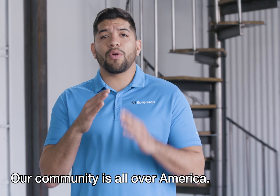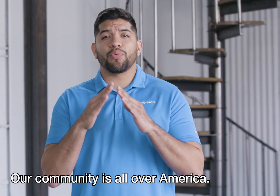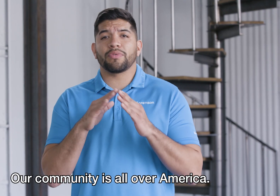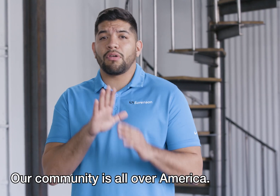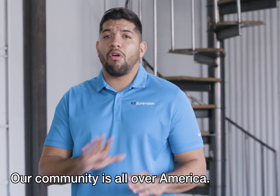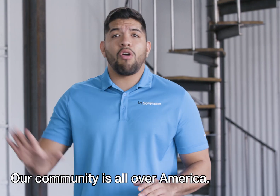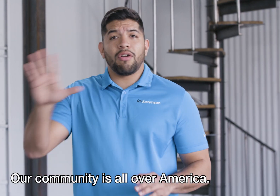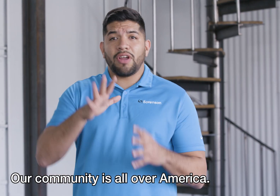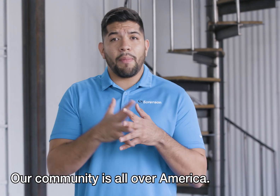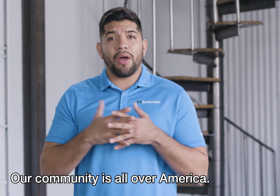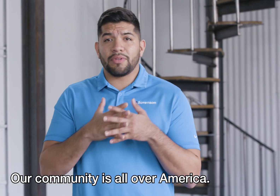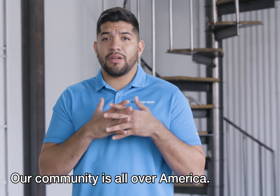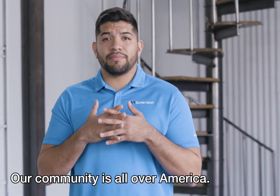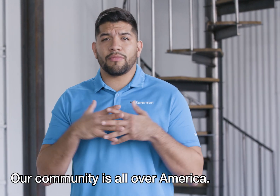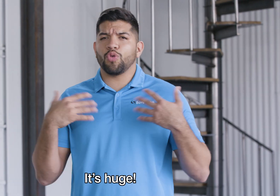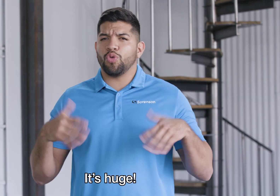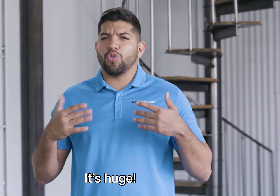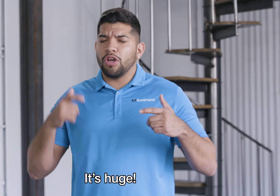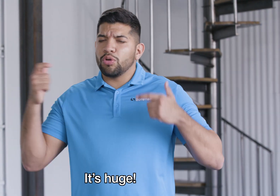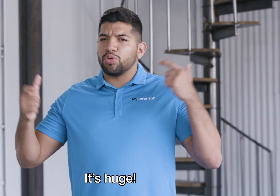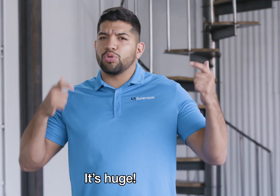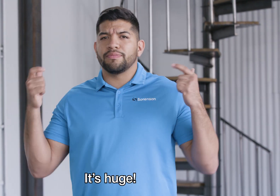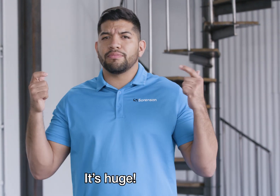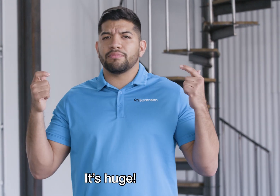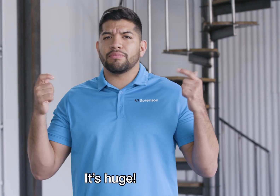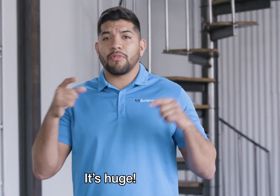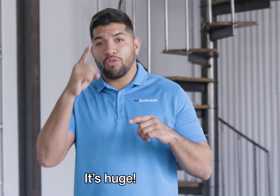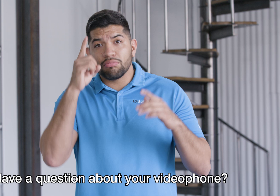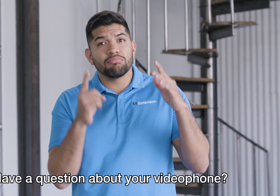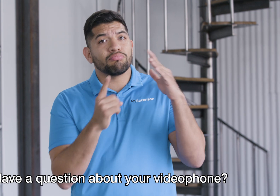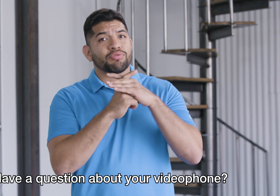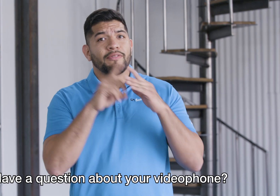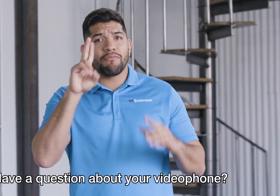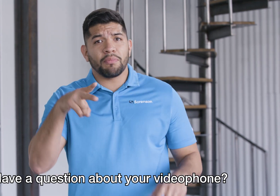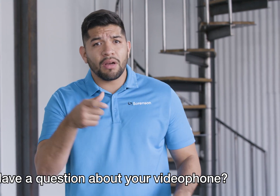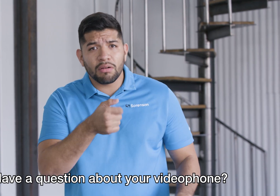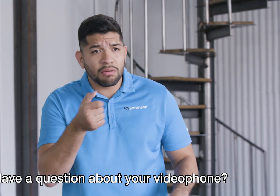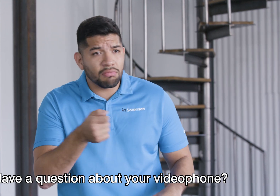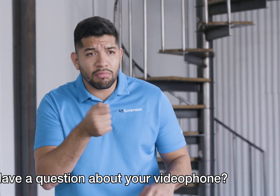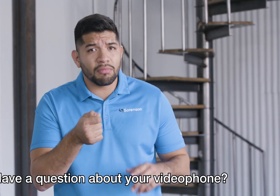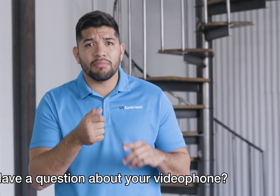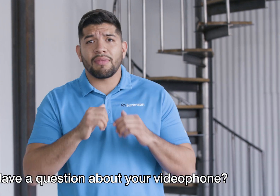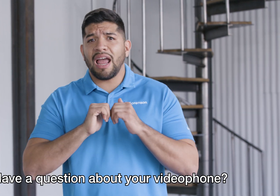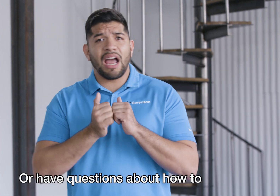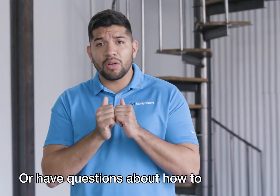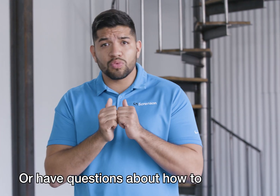Our community is all over America. It's huge. Have a question about your video phone? Or